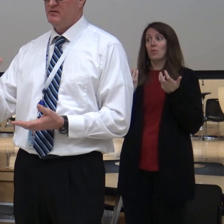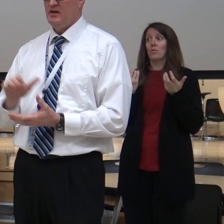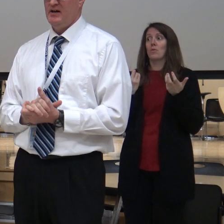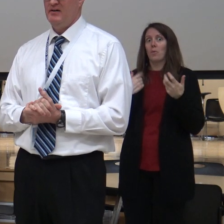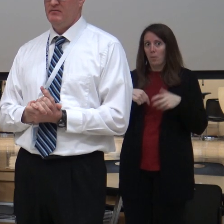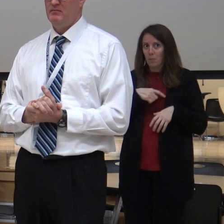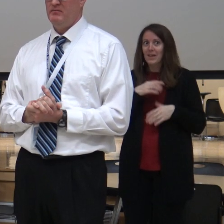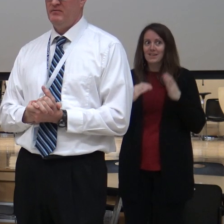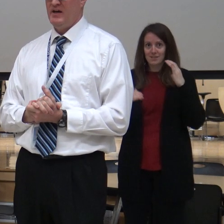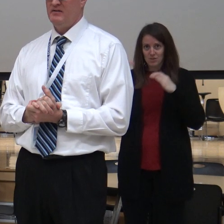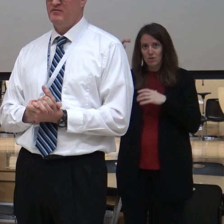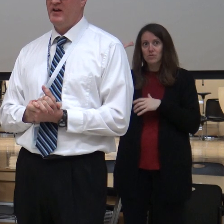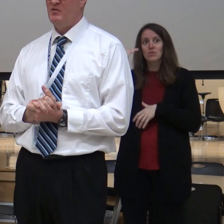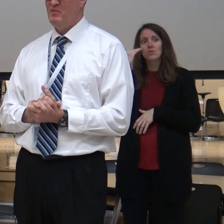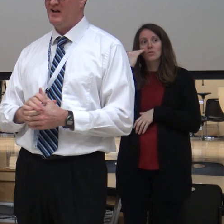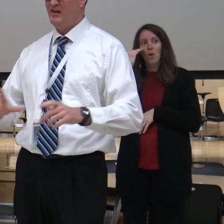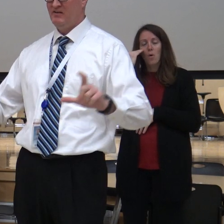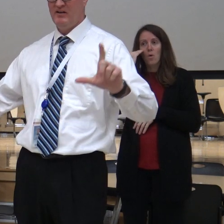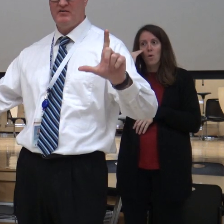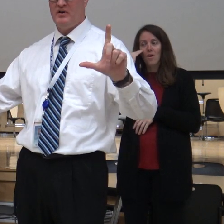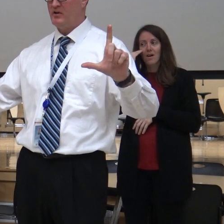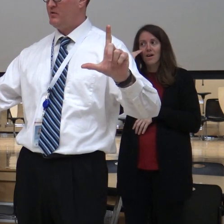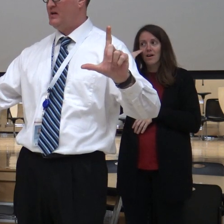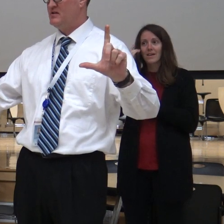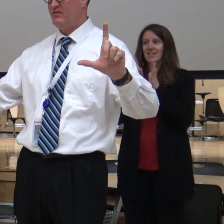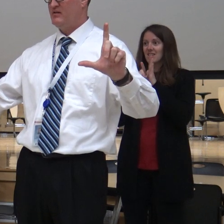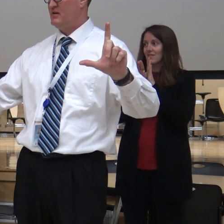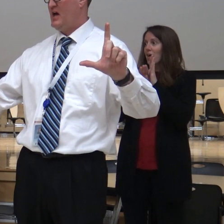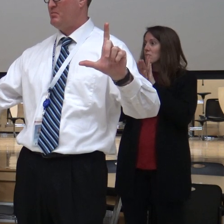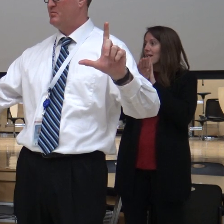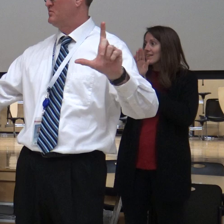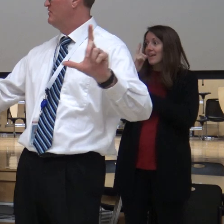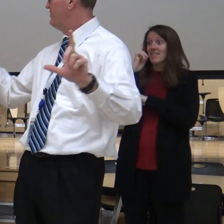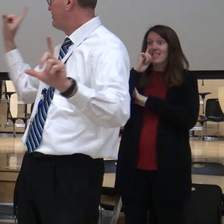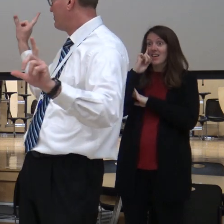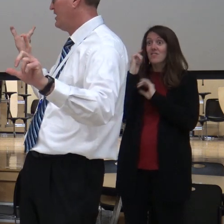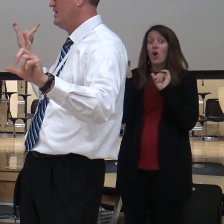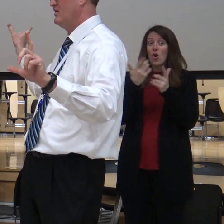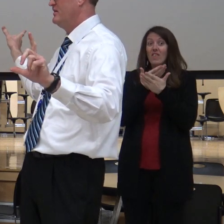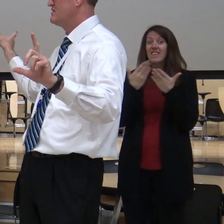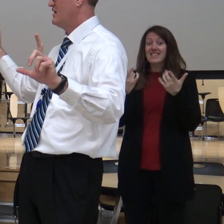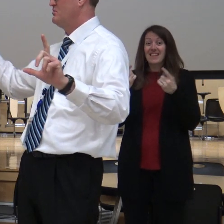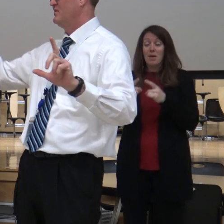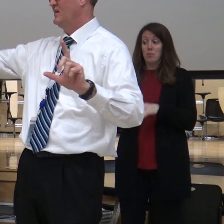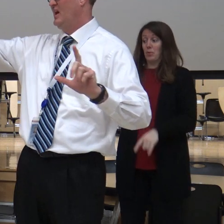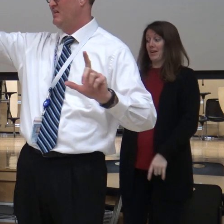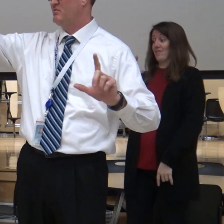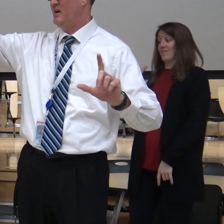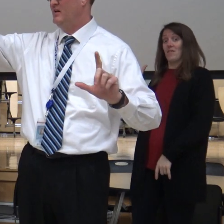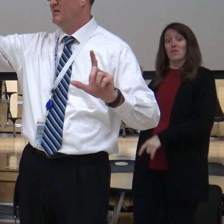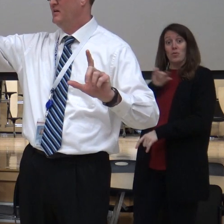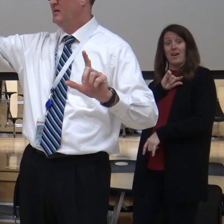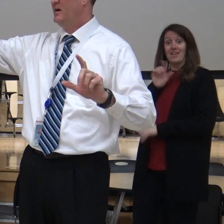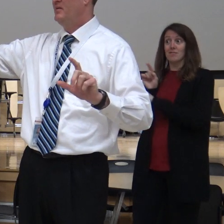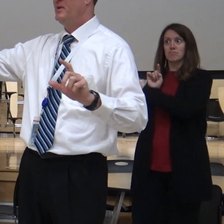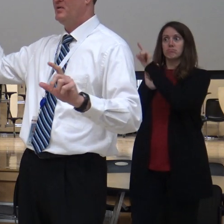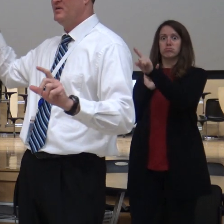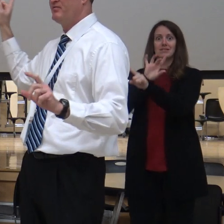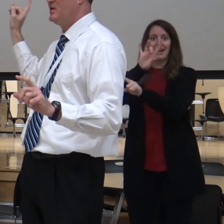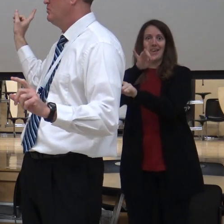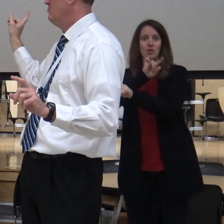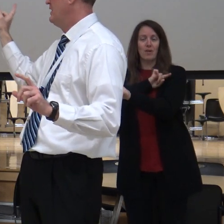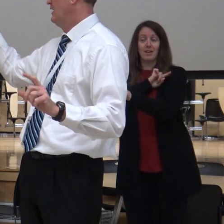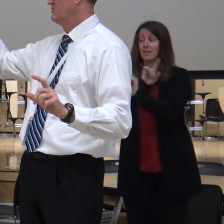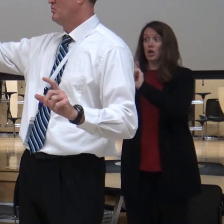that that developmentally, think of all the crazy things that happened between 5th grade here and this side of the building and 8th grade. They